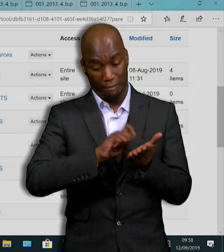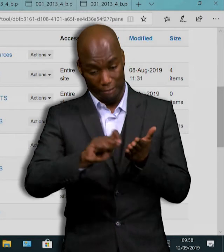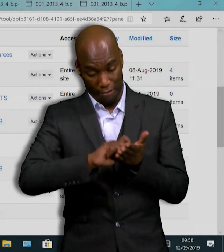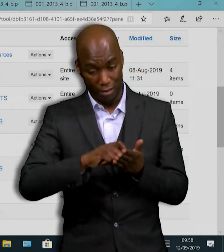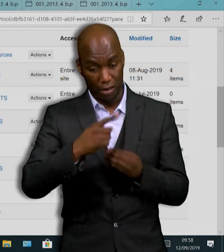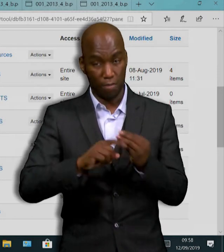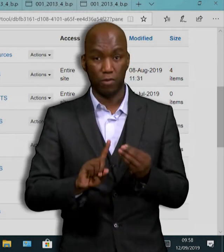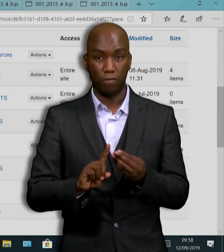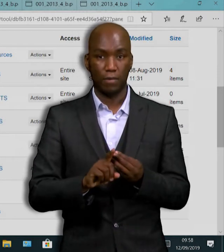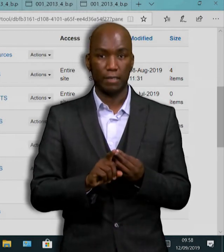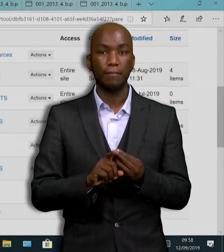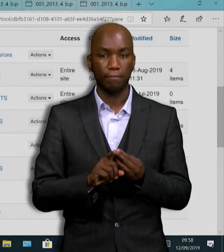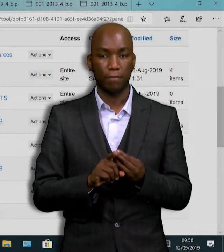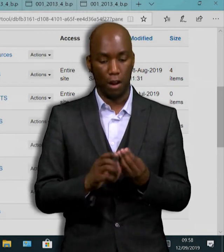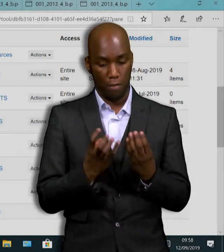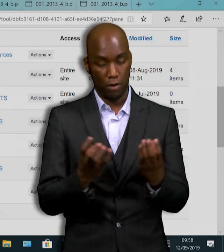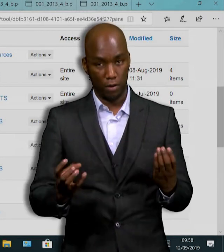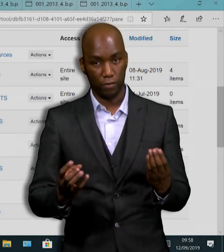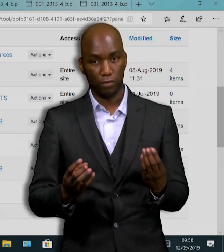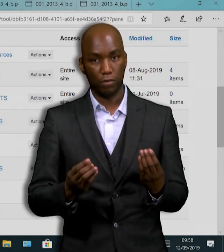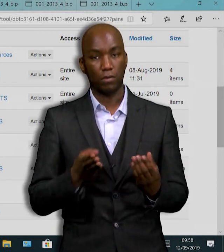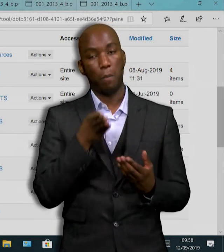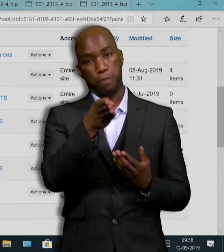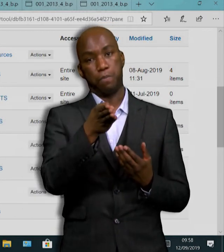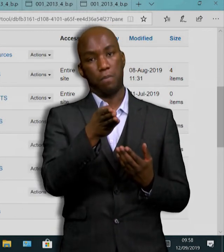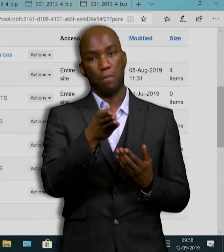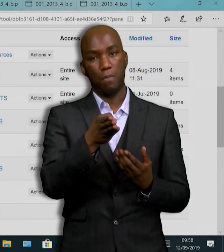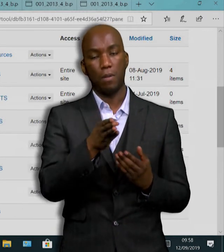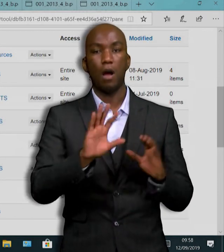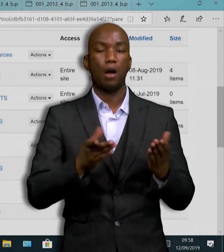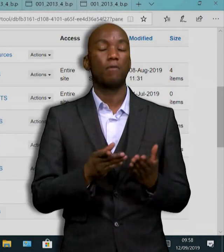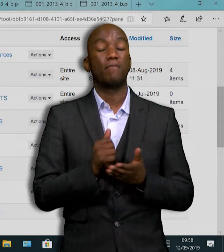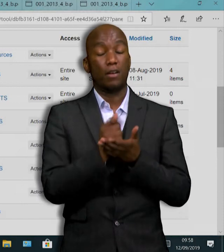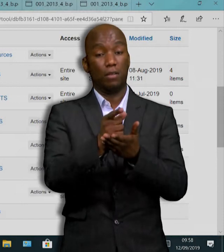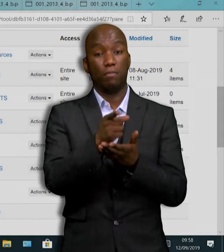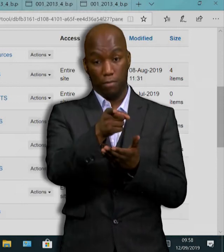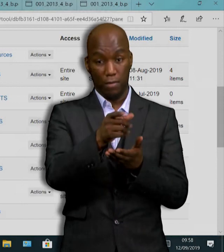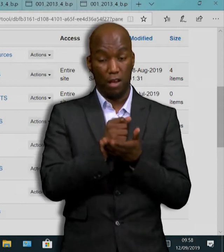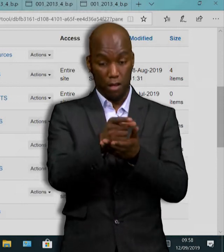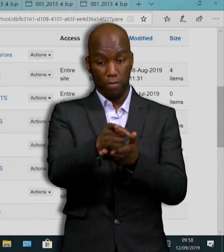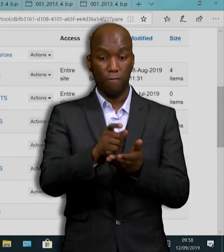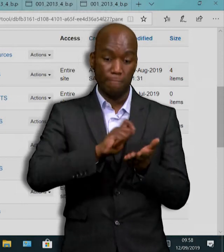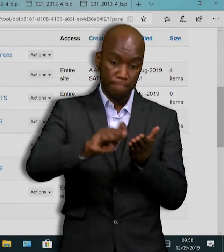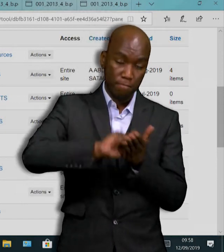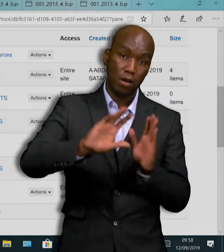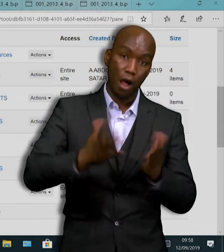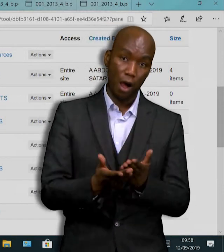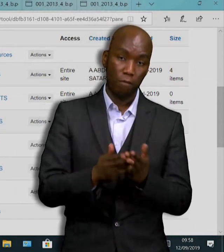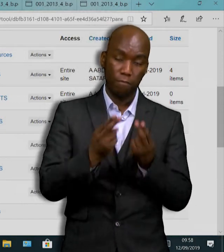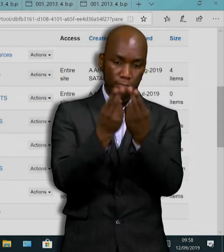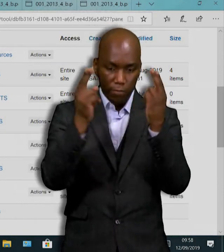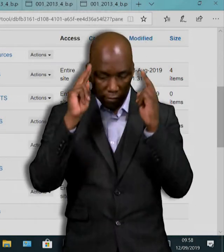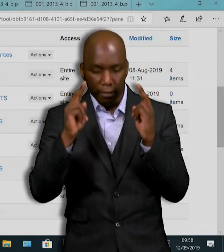This folder contains all additional resources related to academic writing,